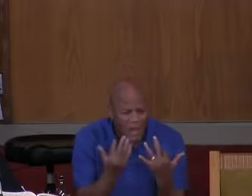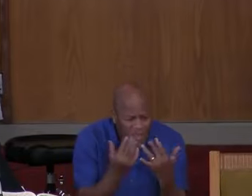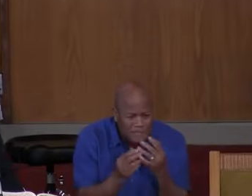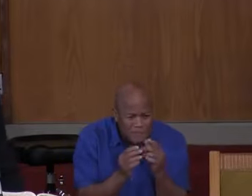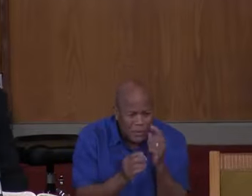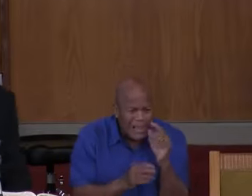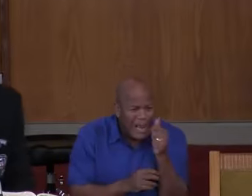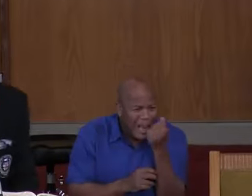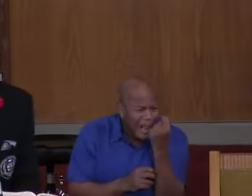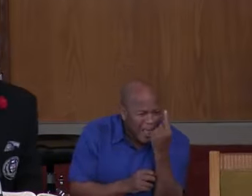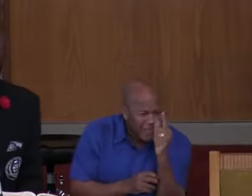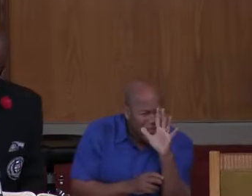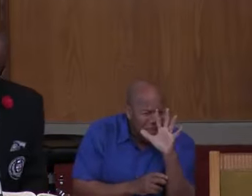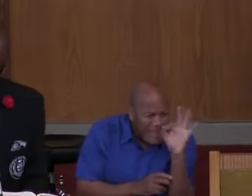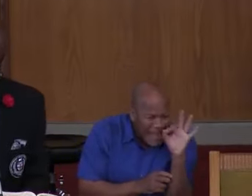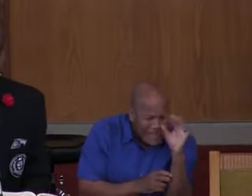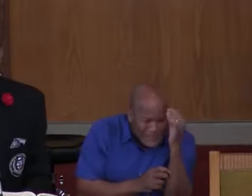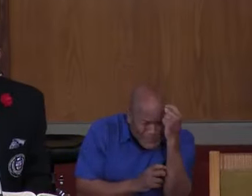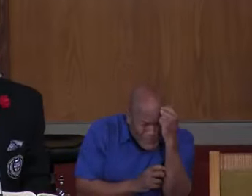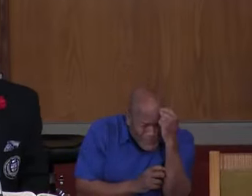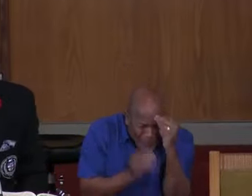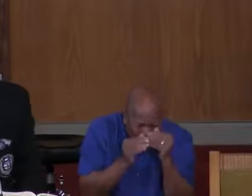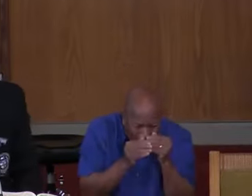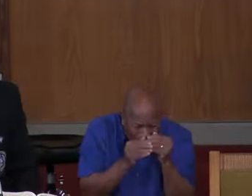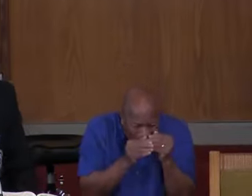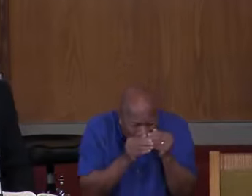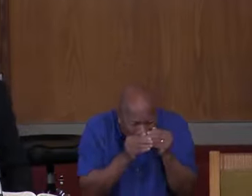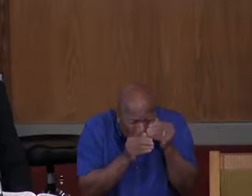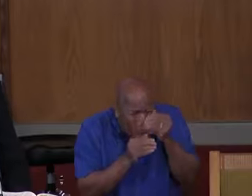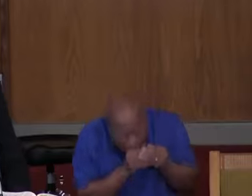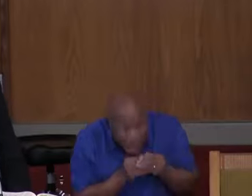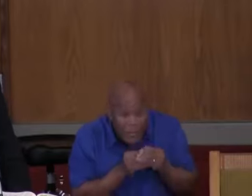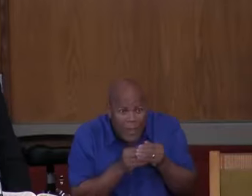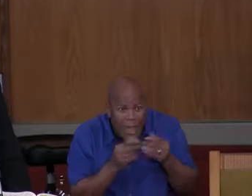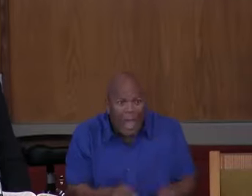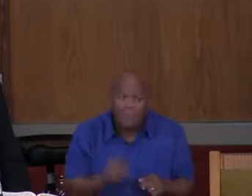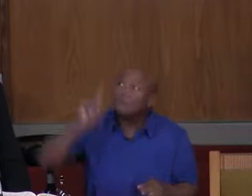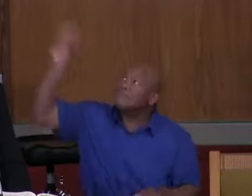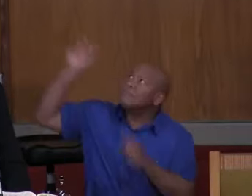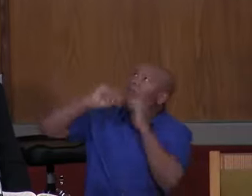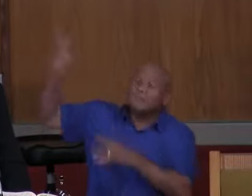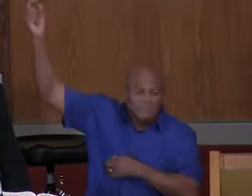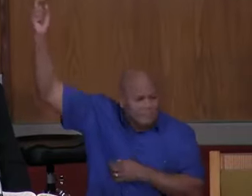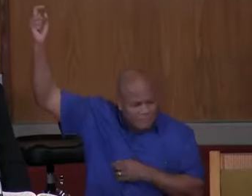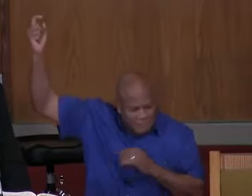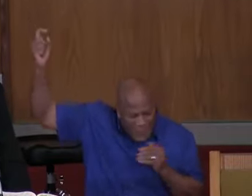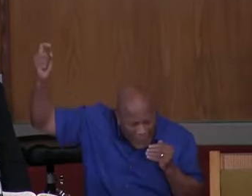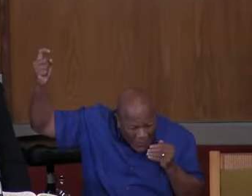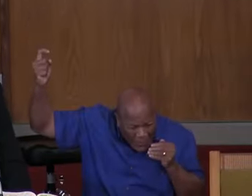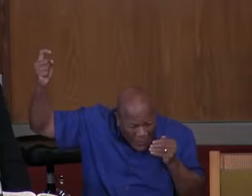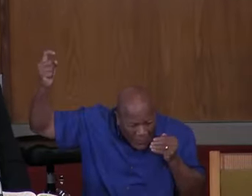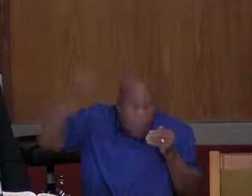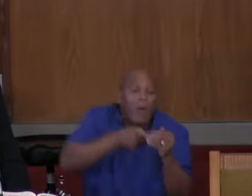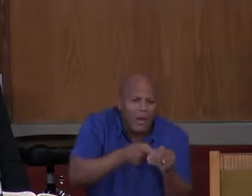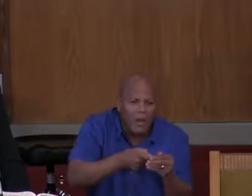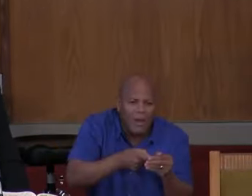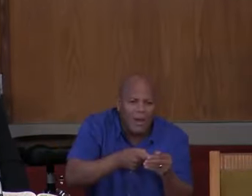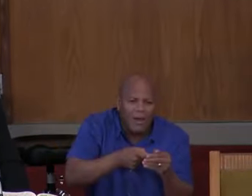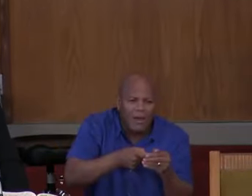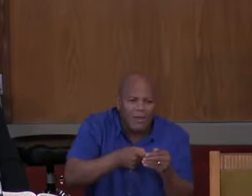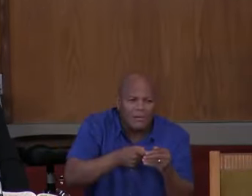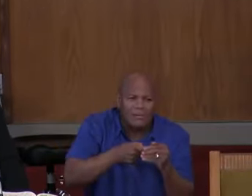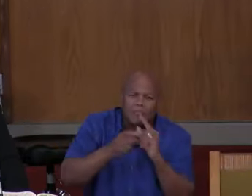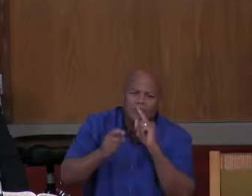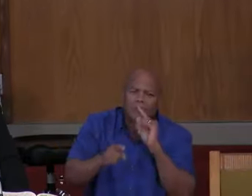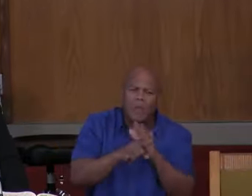He waited for the Nahalah. The promise of God, the inheritance, watch this,